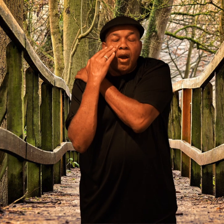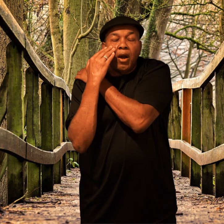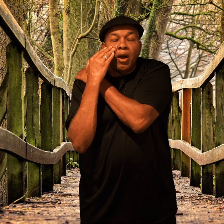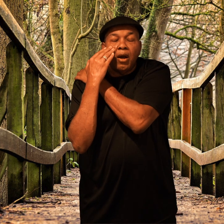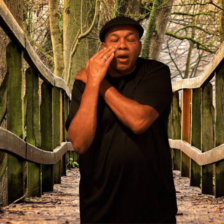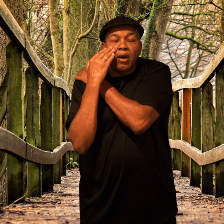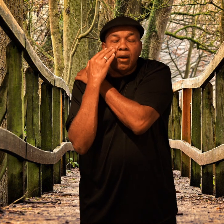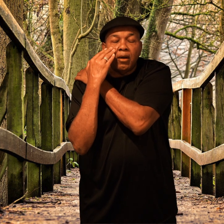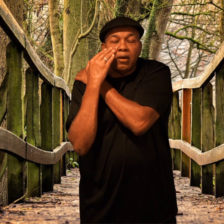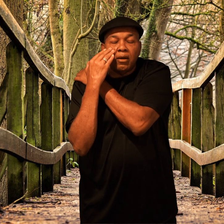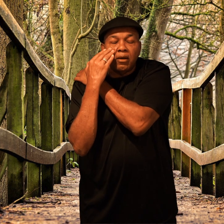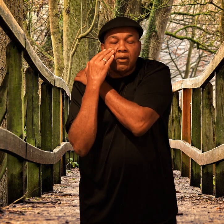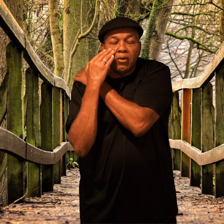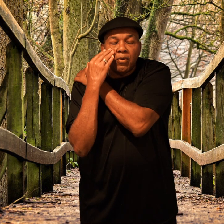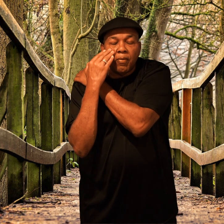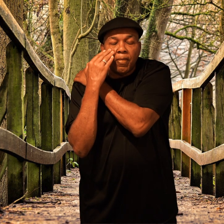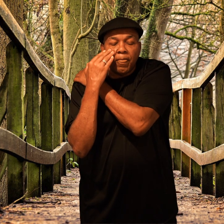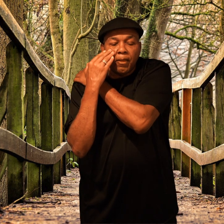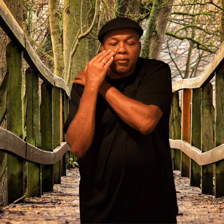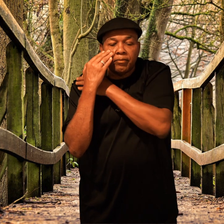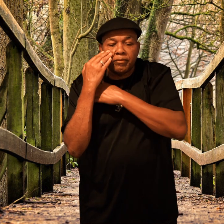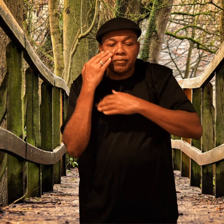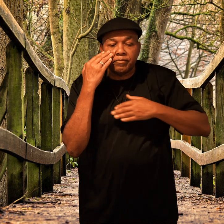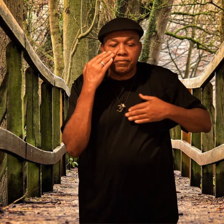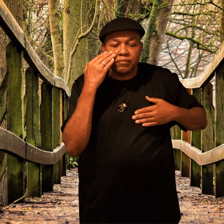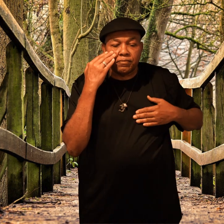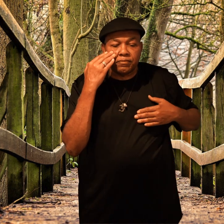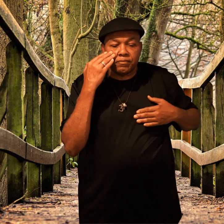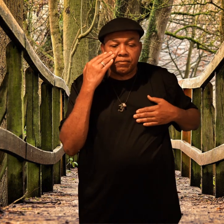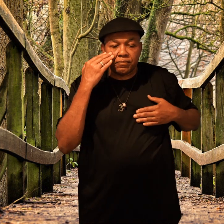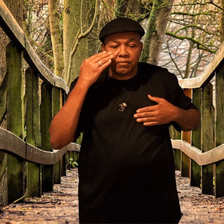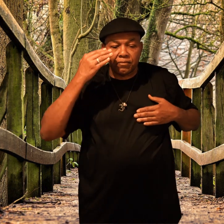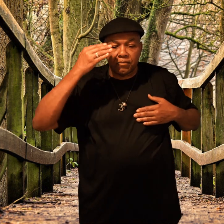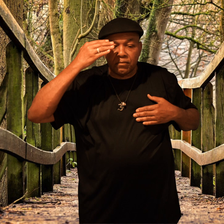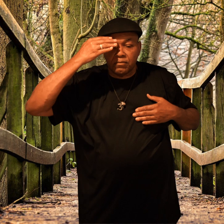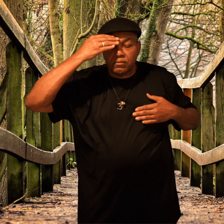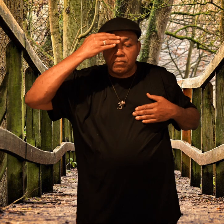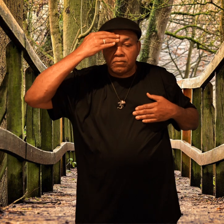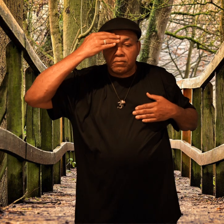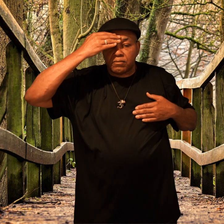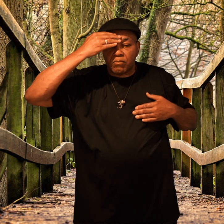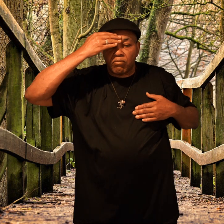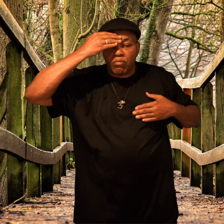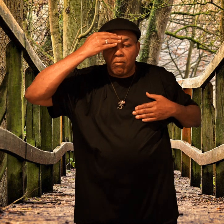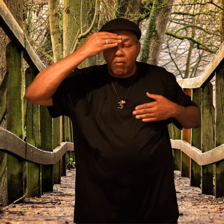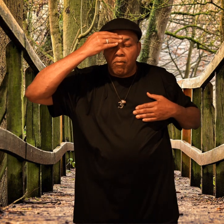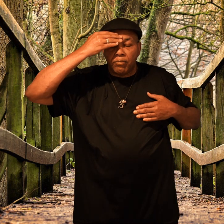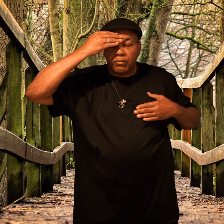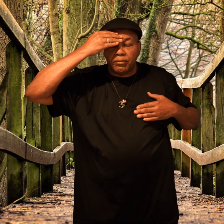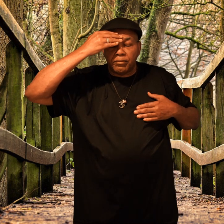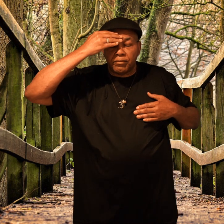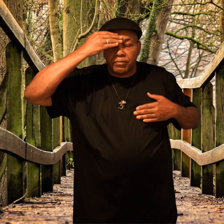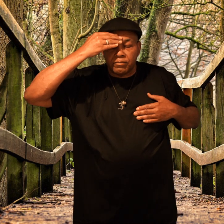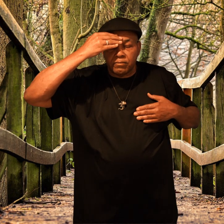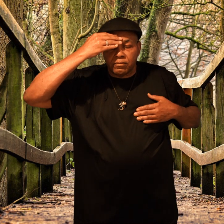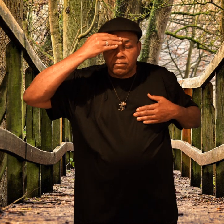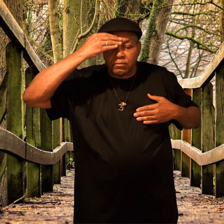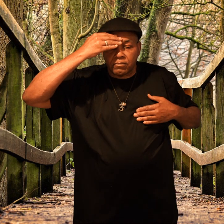Now with your left hand, place it on your heart and with your right hand right between